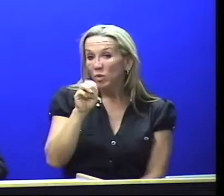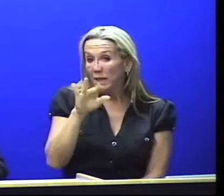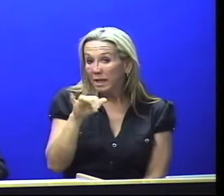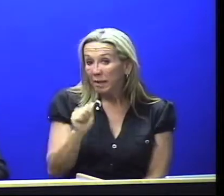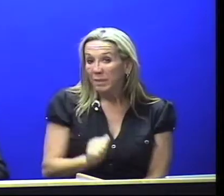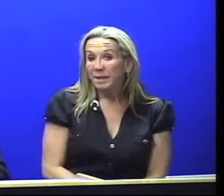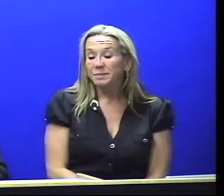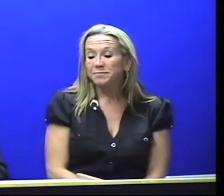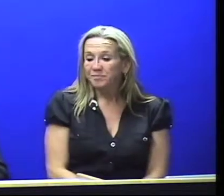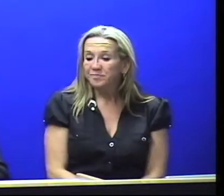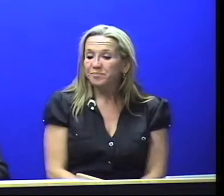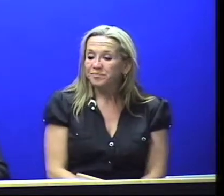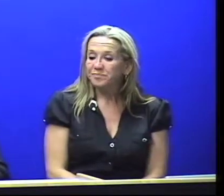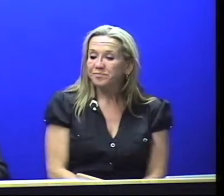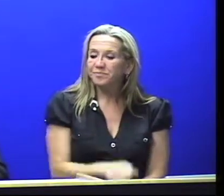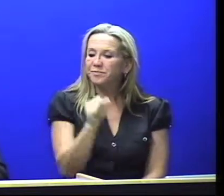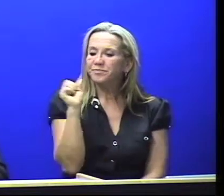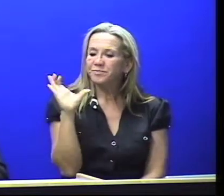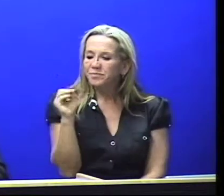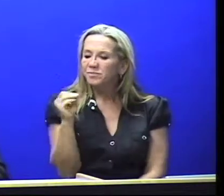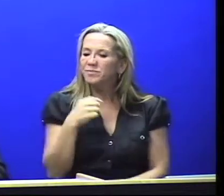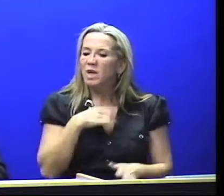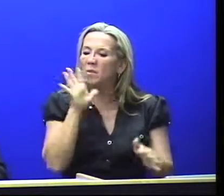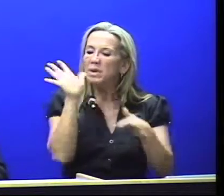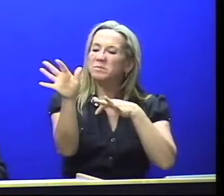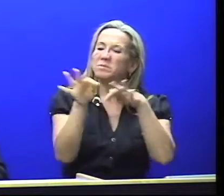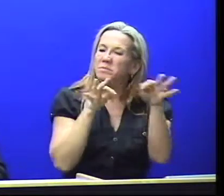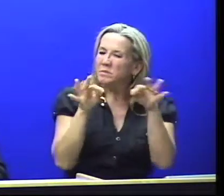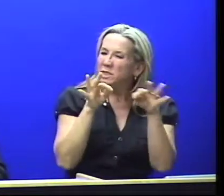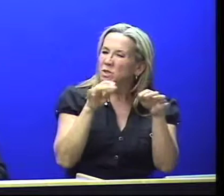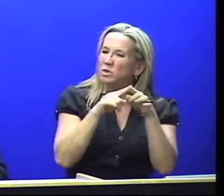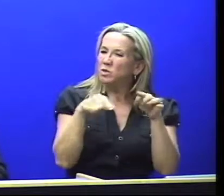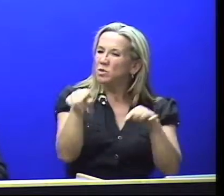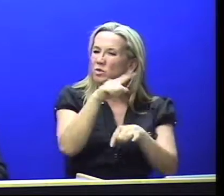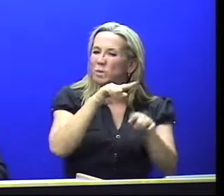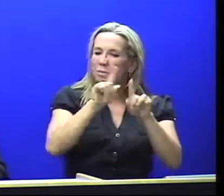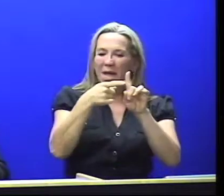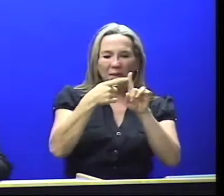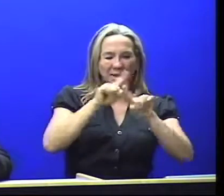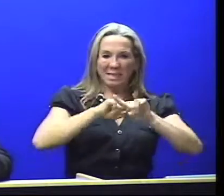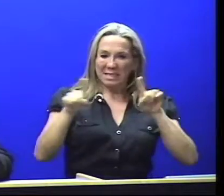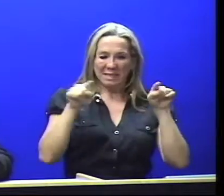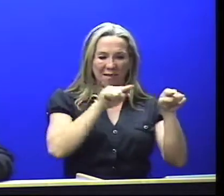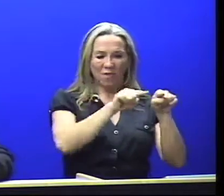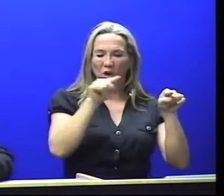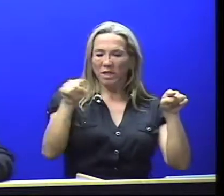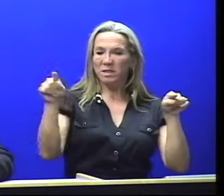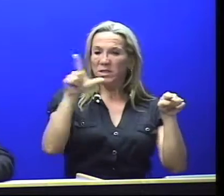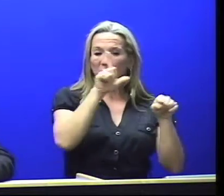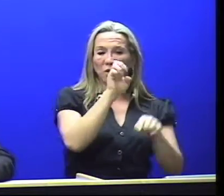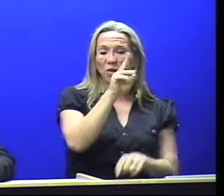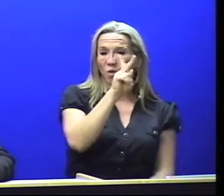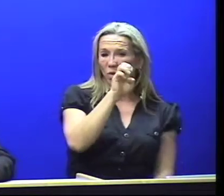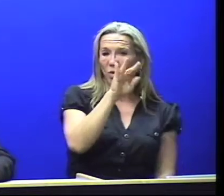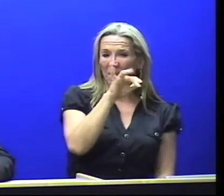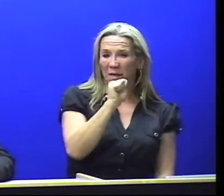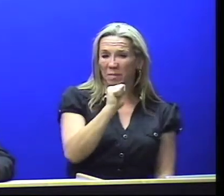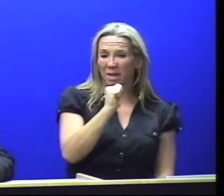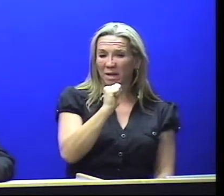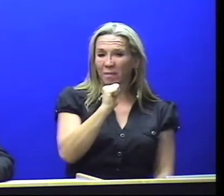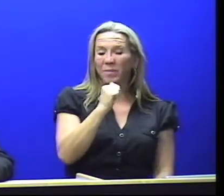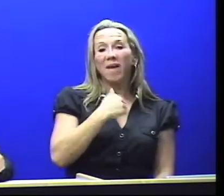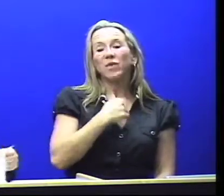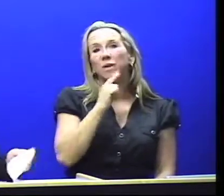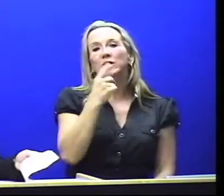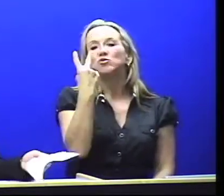So just a little bit about the differences. Leukemias are, there's two